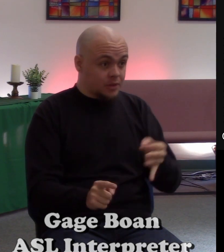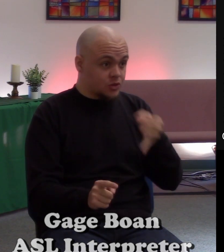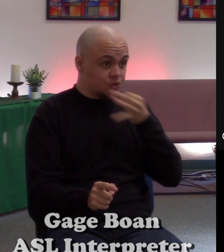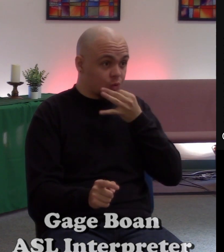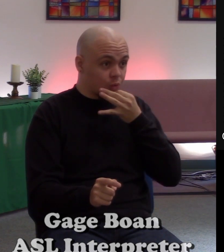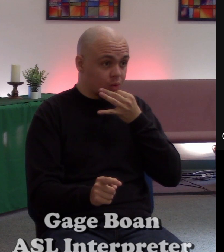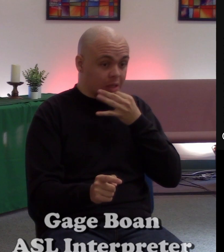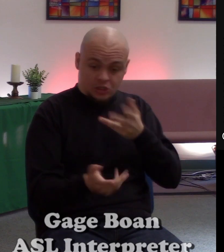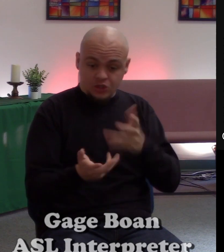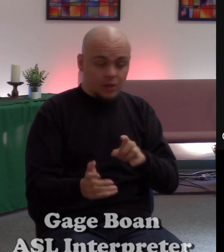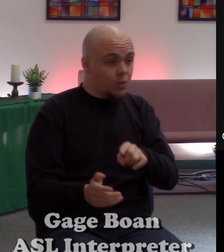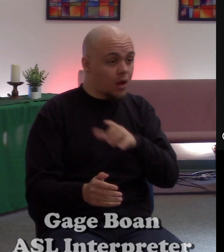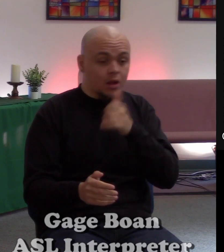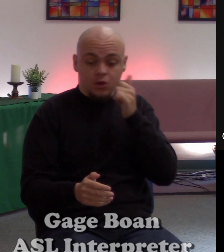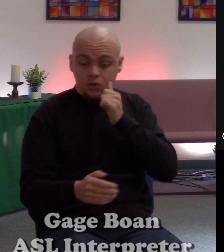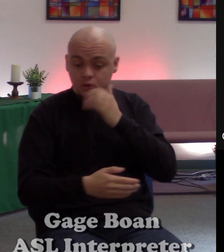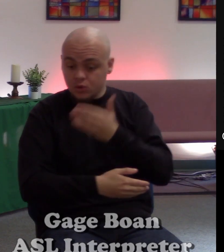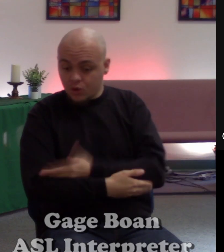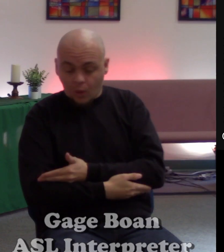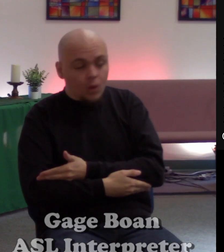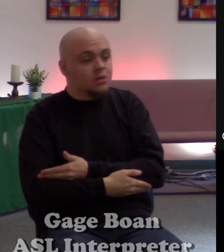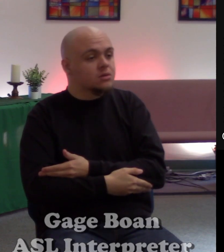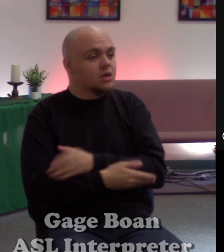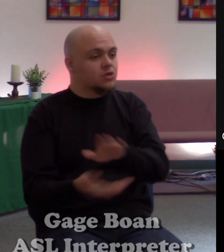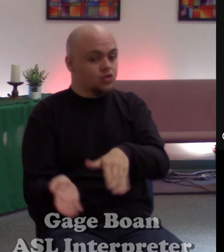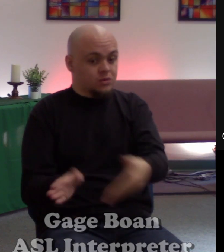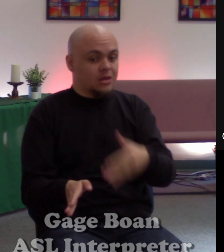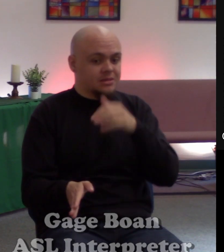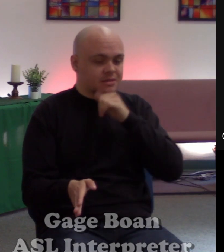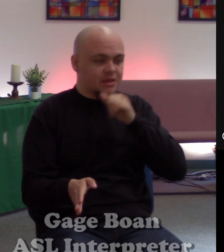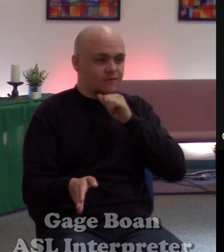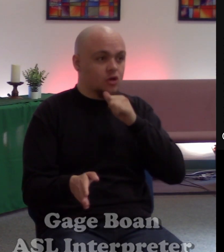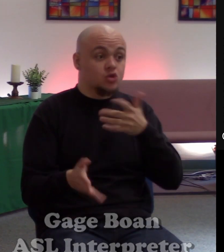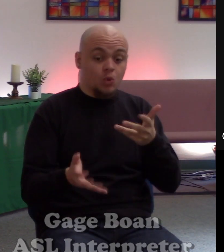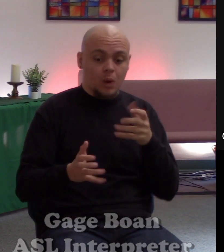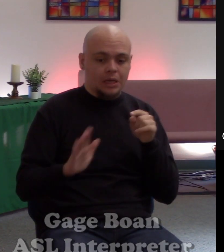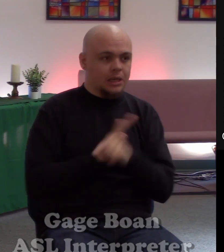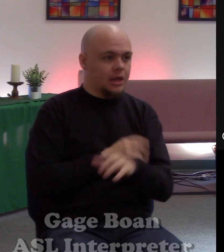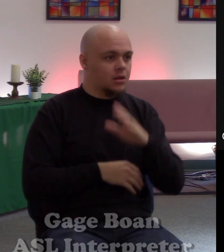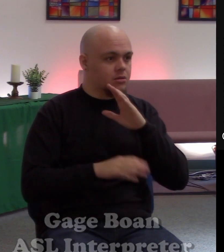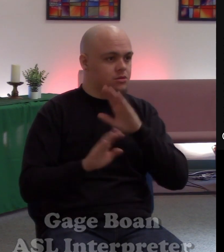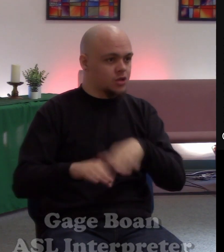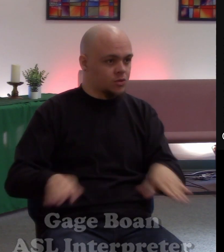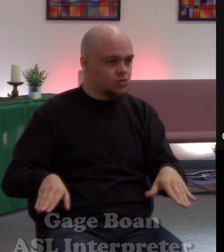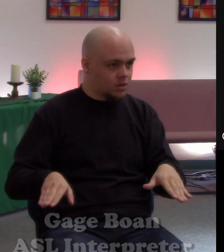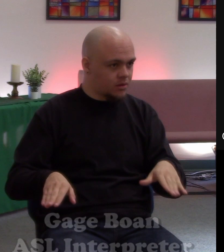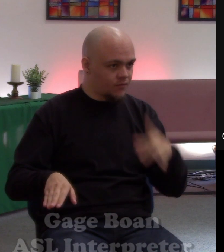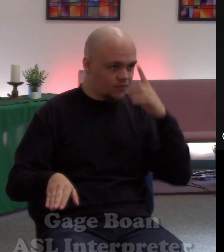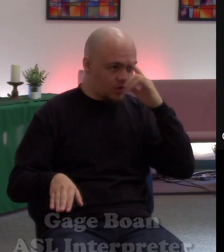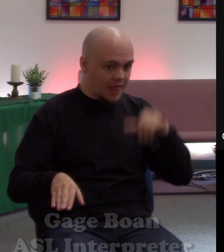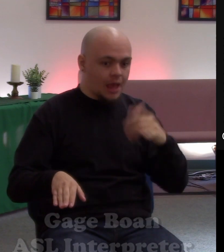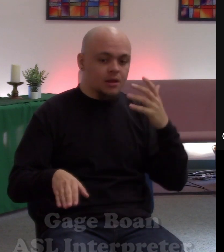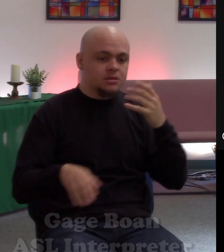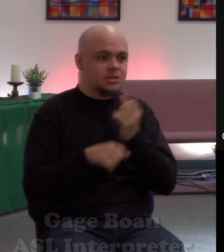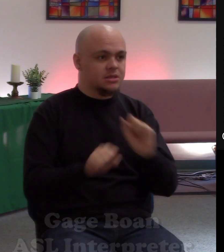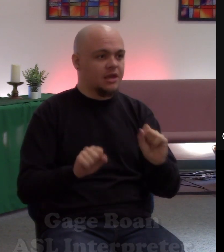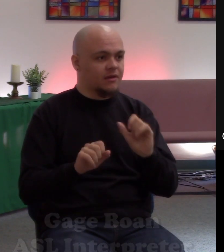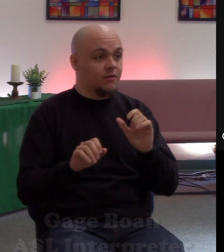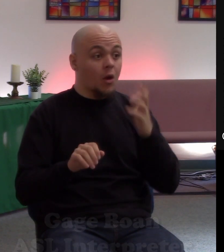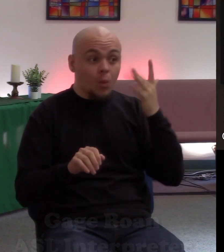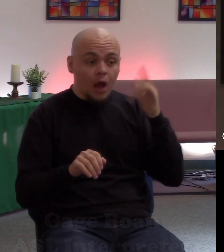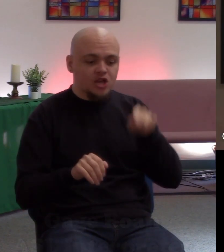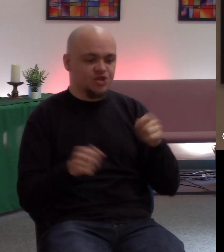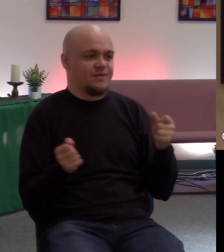before Jesus returned to earth, was about to occur, and she didn't want the girls to suffer through it, sheriff's officials said. This was printed